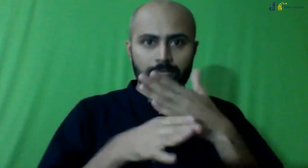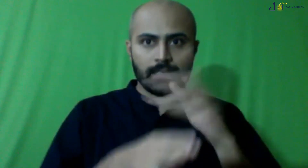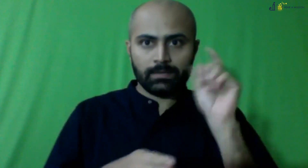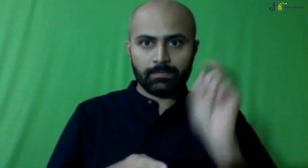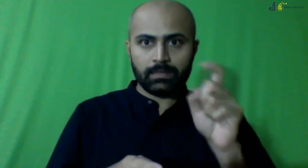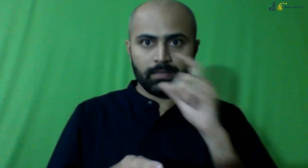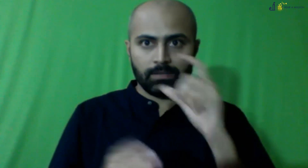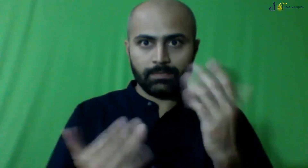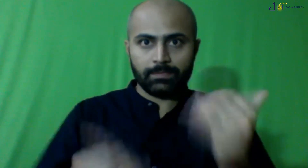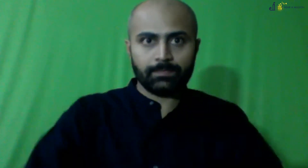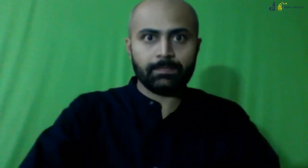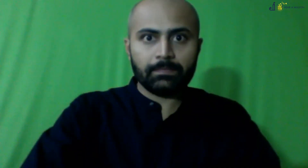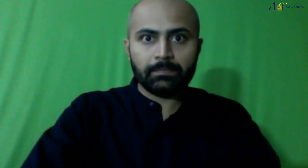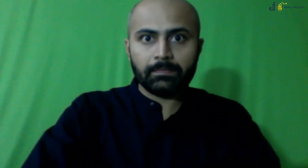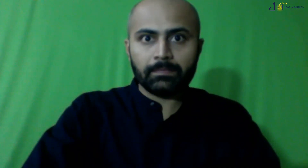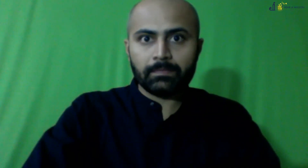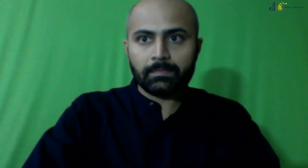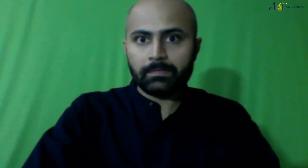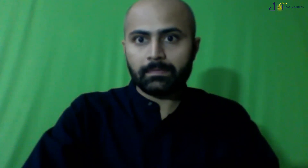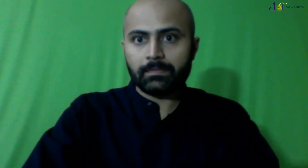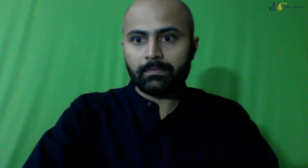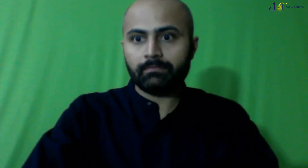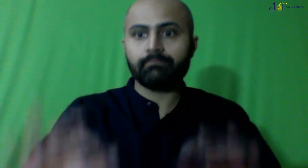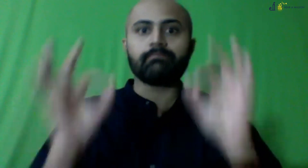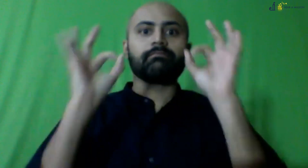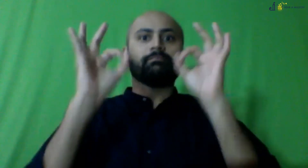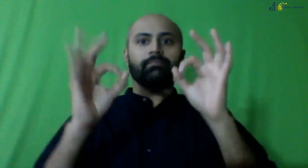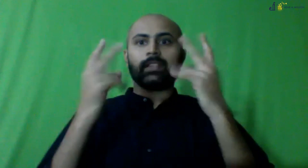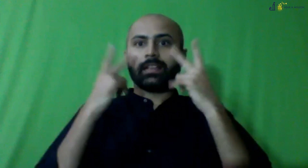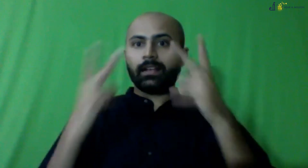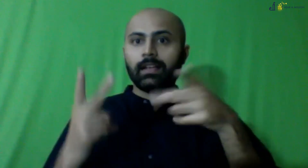Perfect. So can you share the result, please?